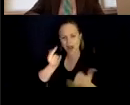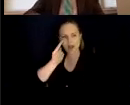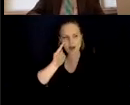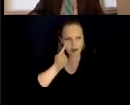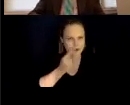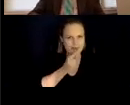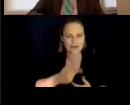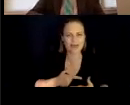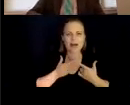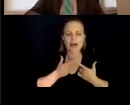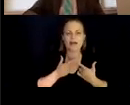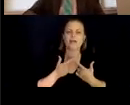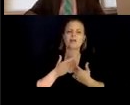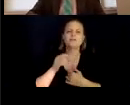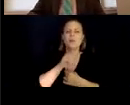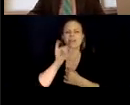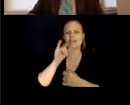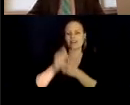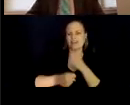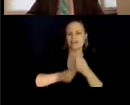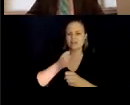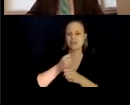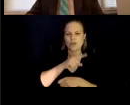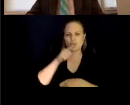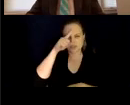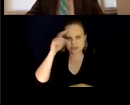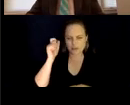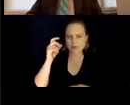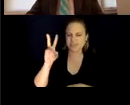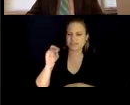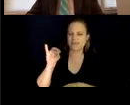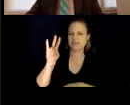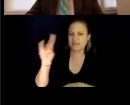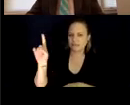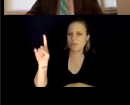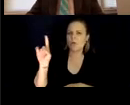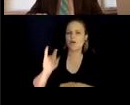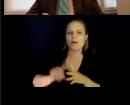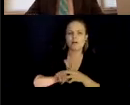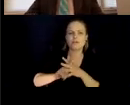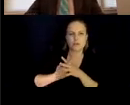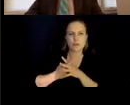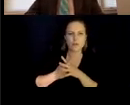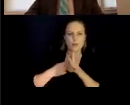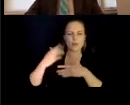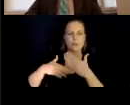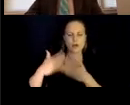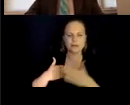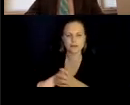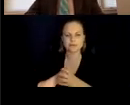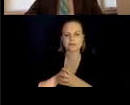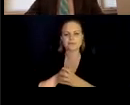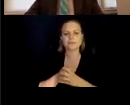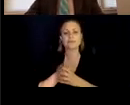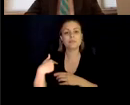was those years, those summers in 70 and 71 started the process. And when we were coming home